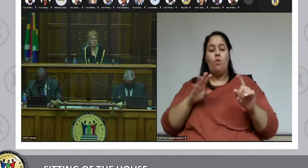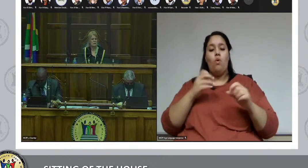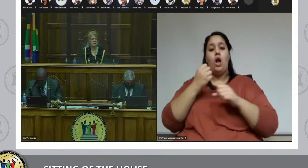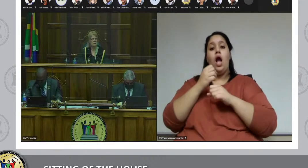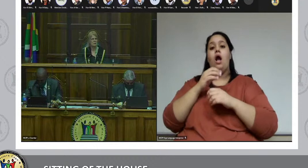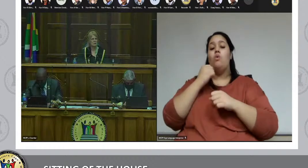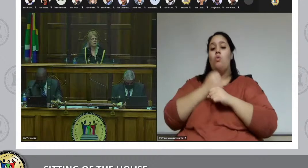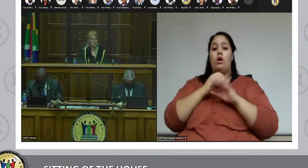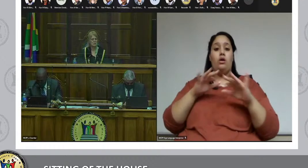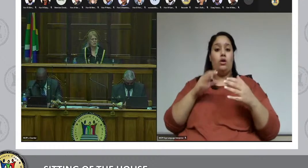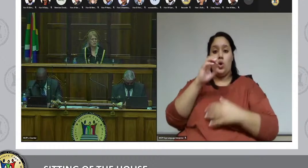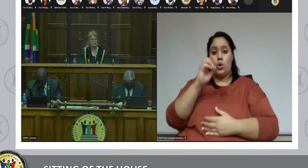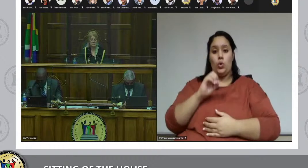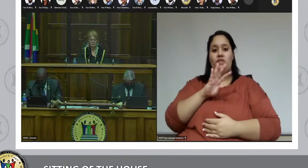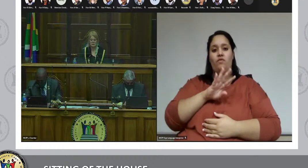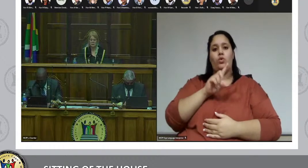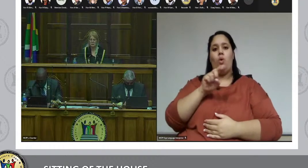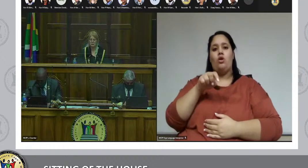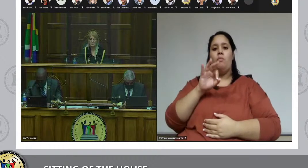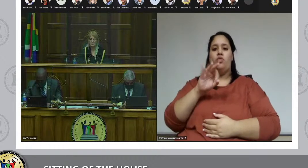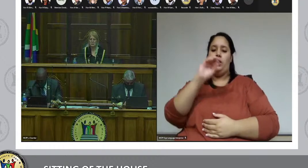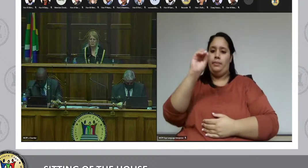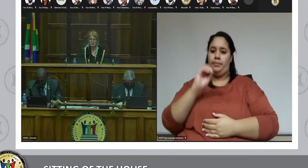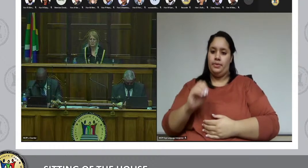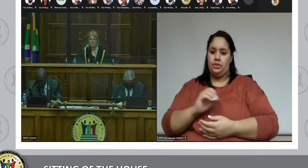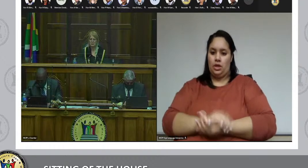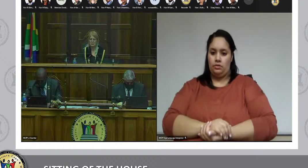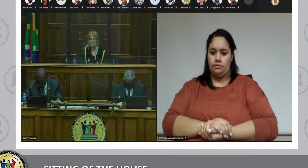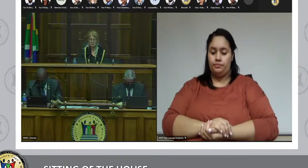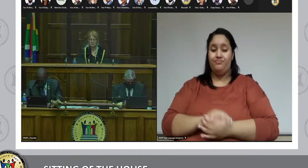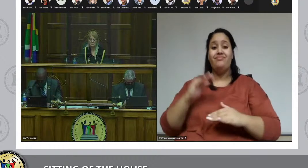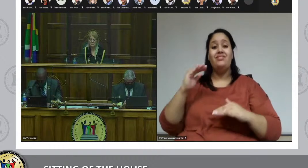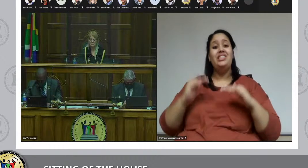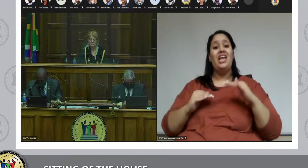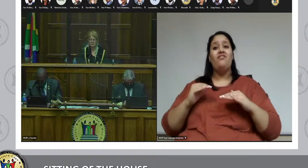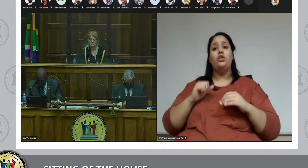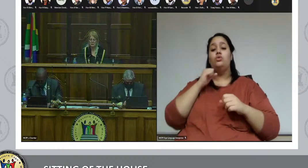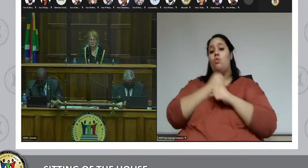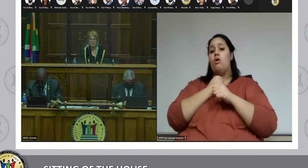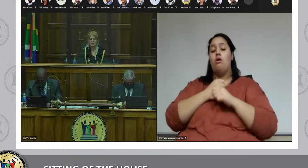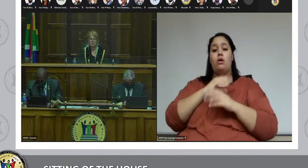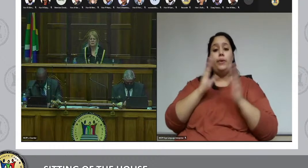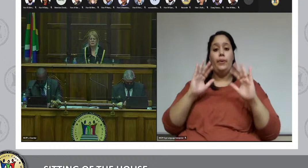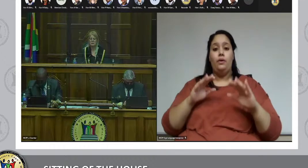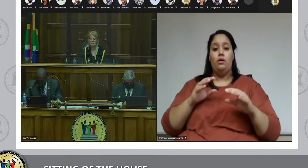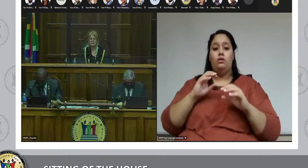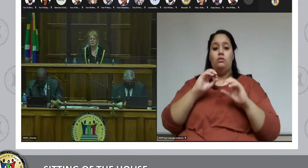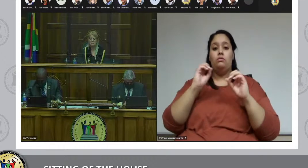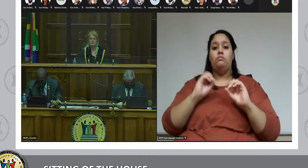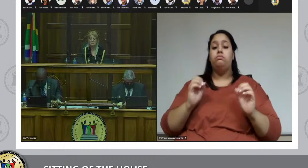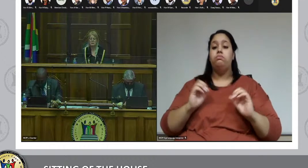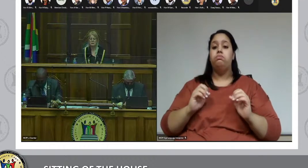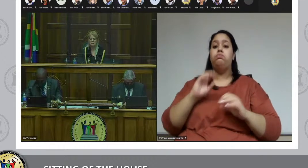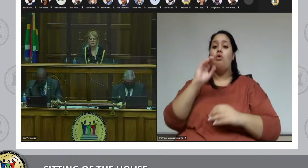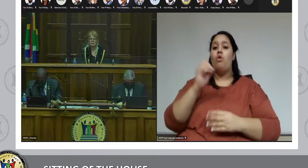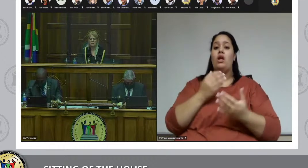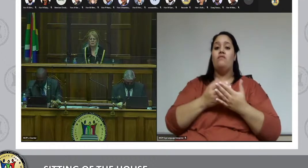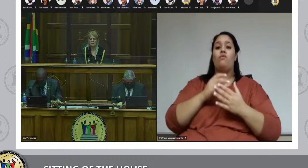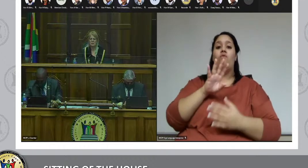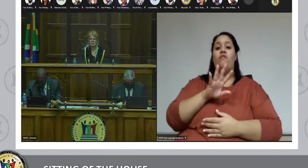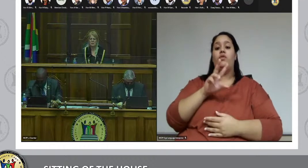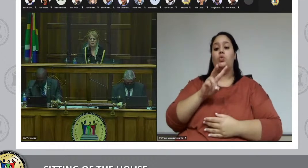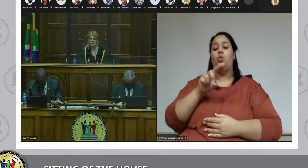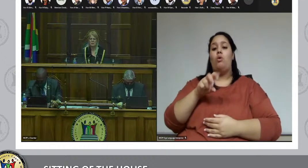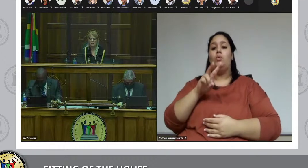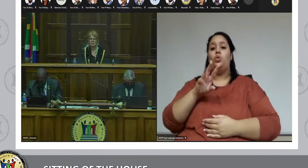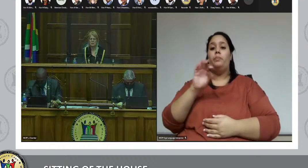rate of 41.3%. On average, the unemployment rate for youth is 52.2% for the age group 15 to